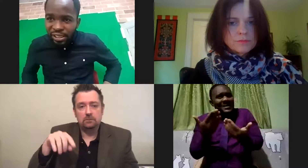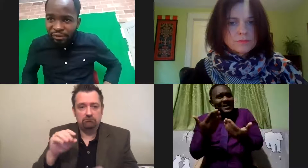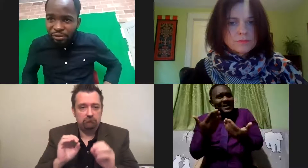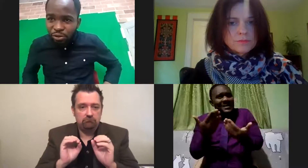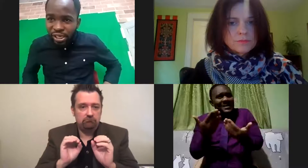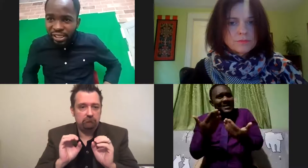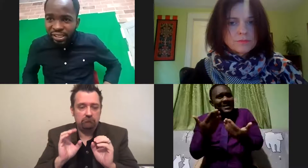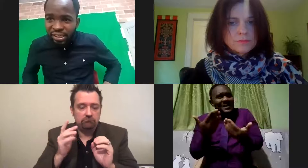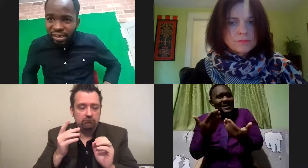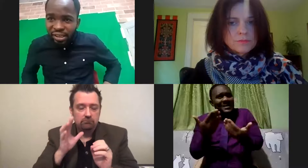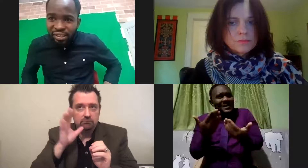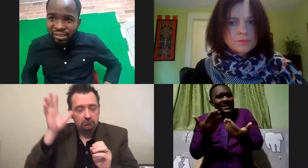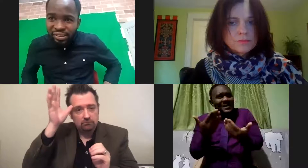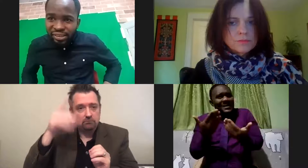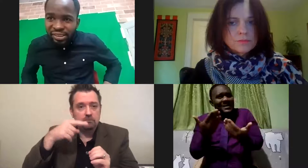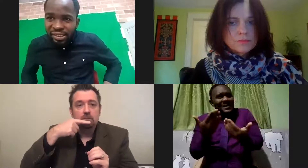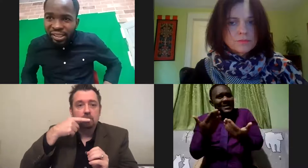50% of the deaf children,